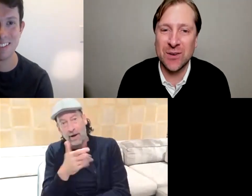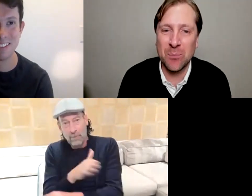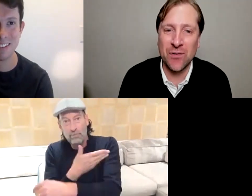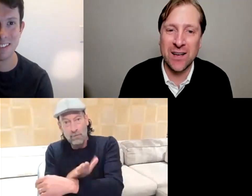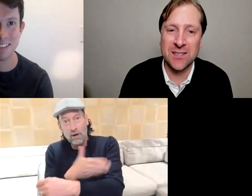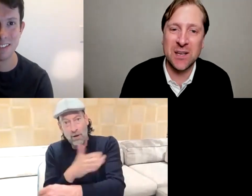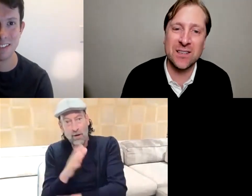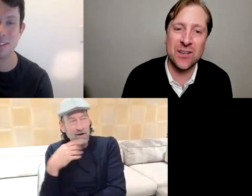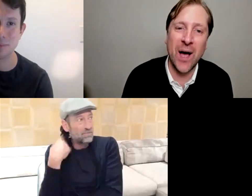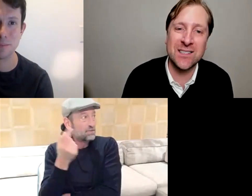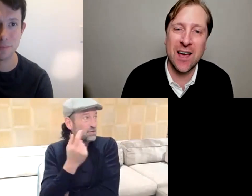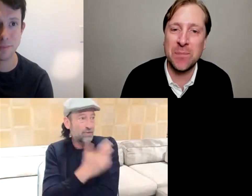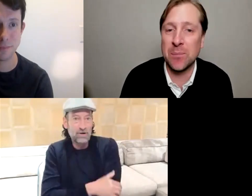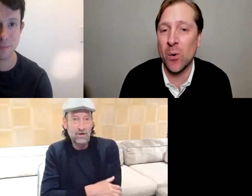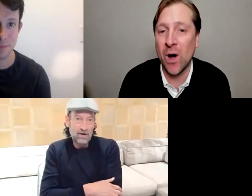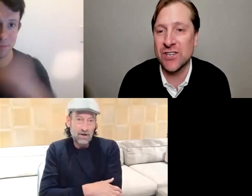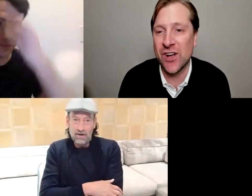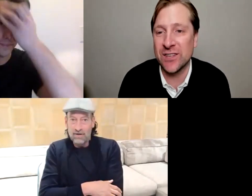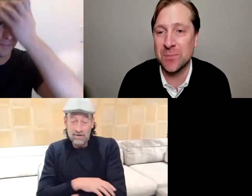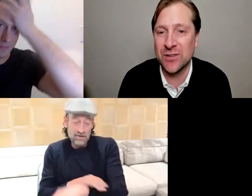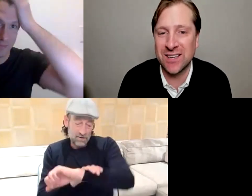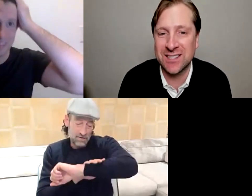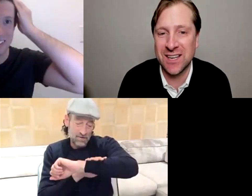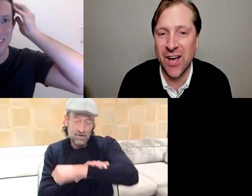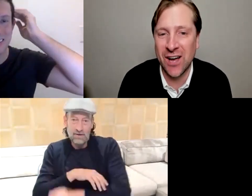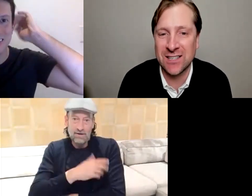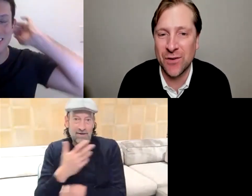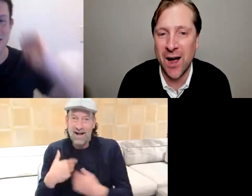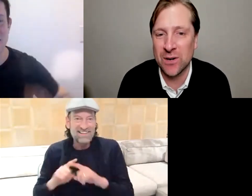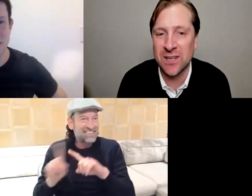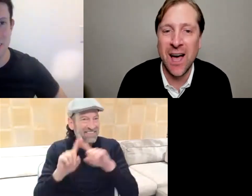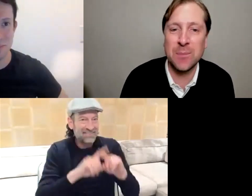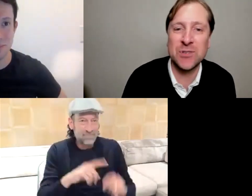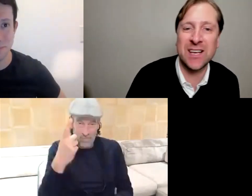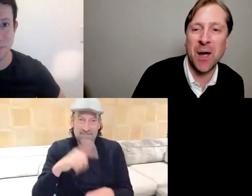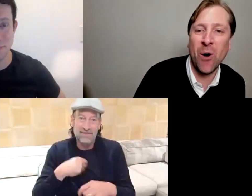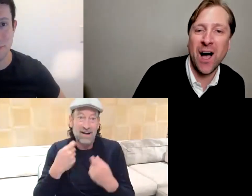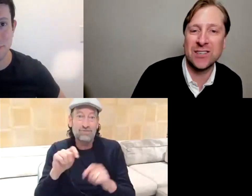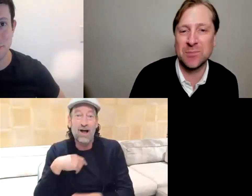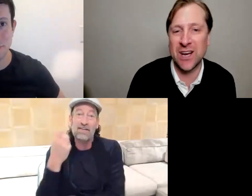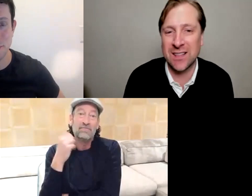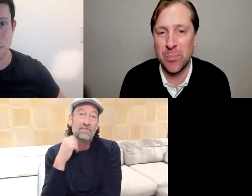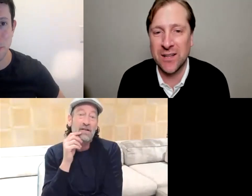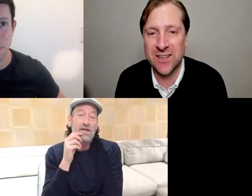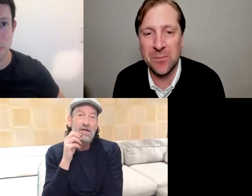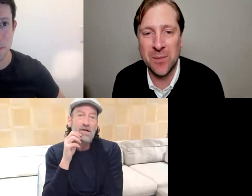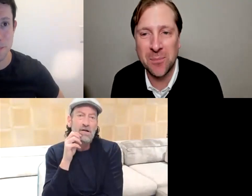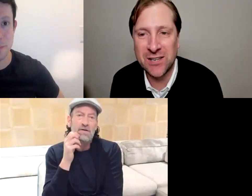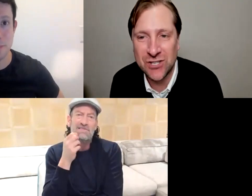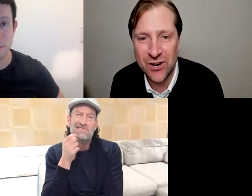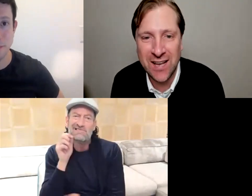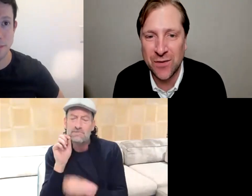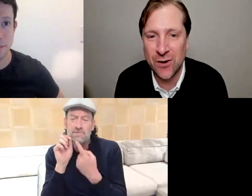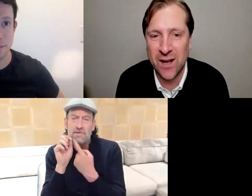was also improvised, because, you know, as deaf people, we're watching all this music sitting in the audience for hours. I'm checking my watch. I'm checking the buttons on